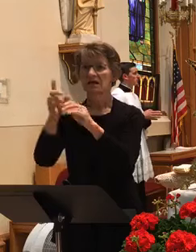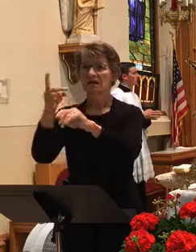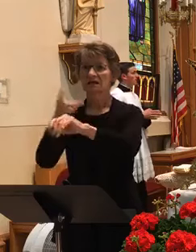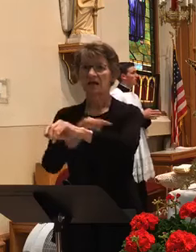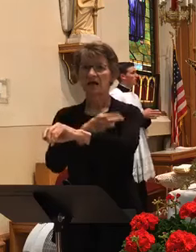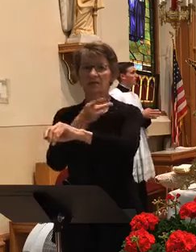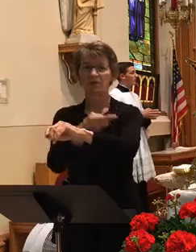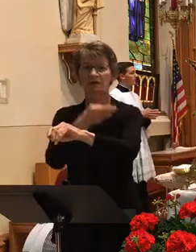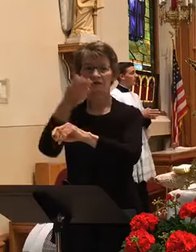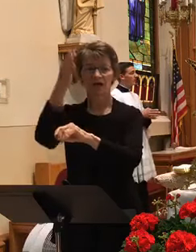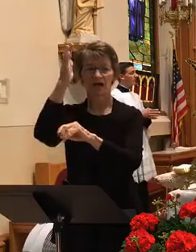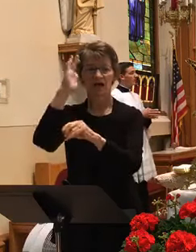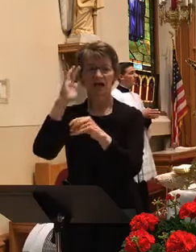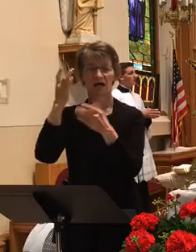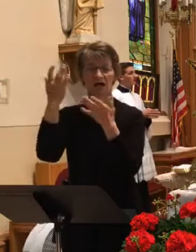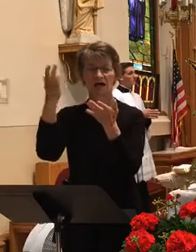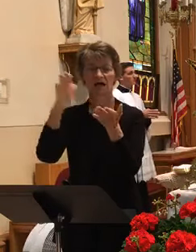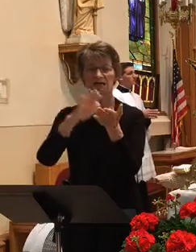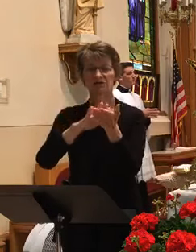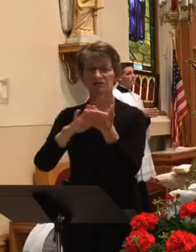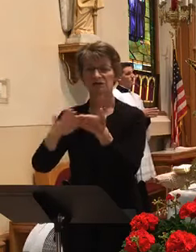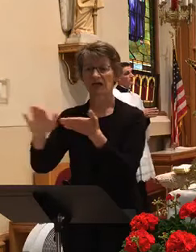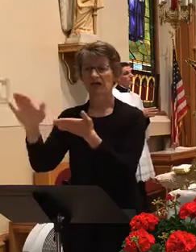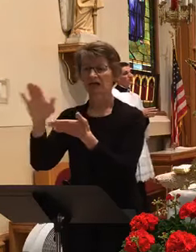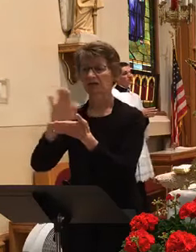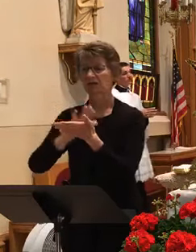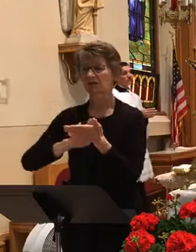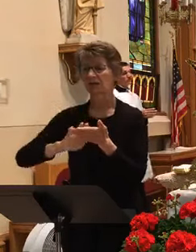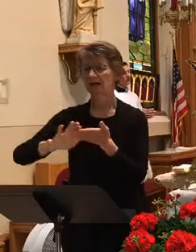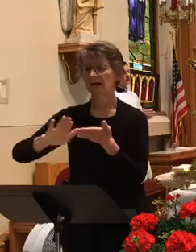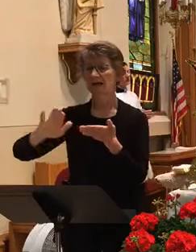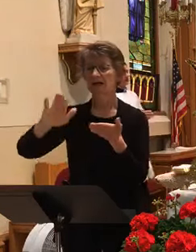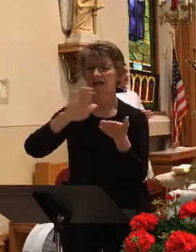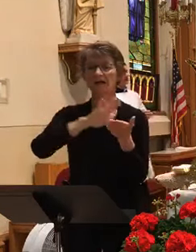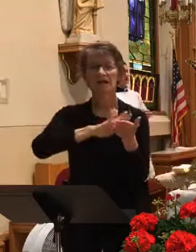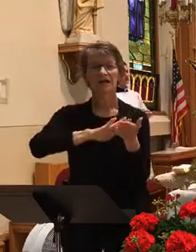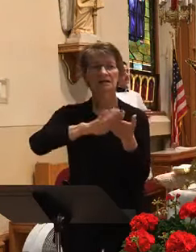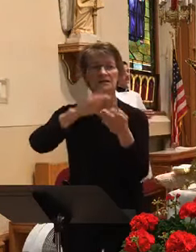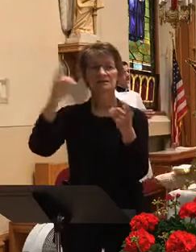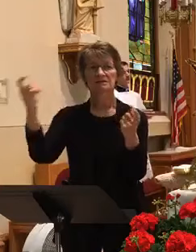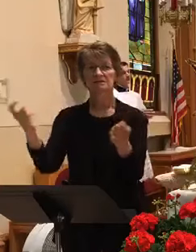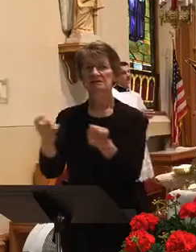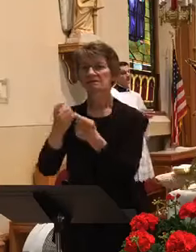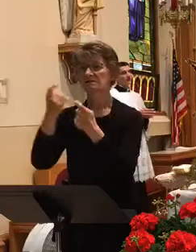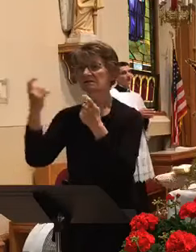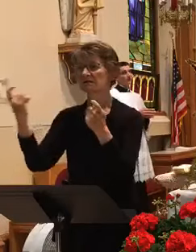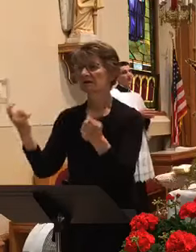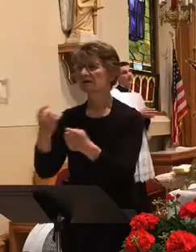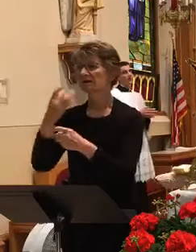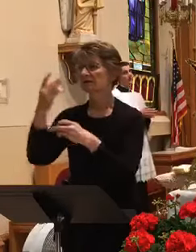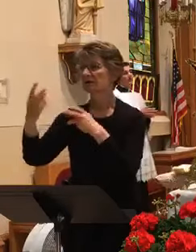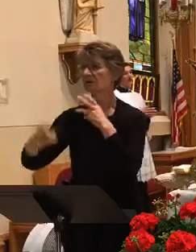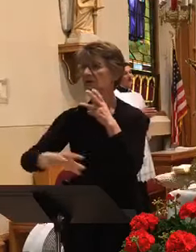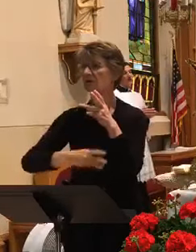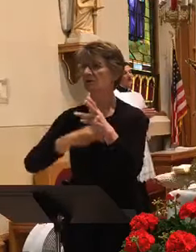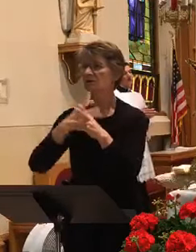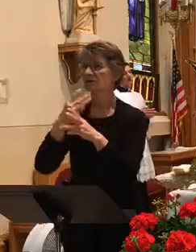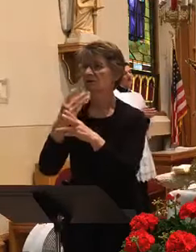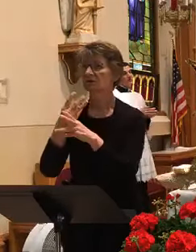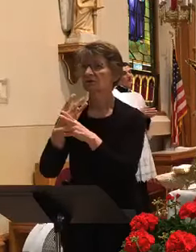nobis. Lamb of God, you take away the sins of